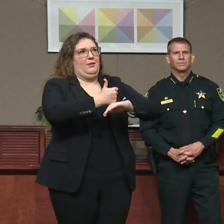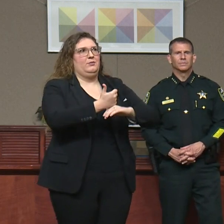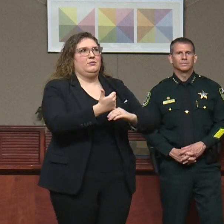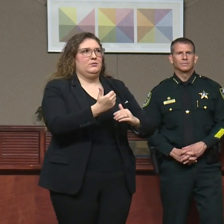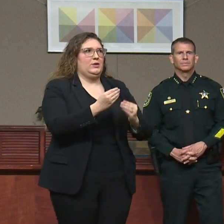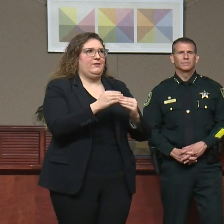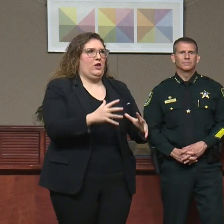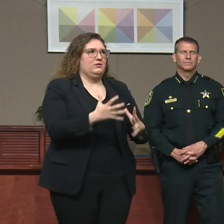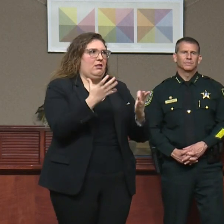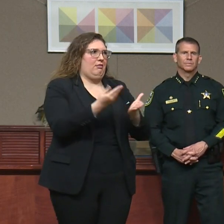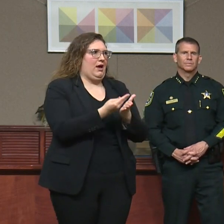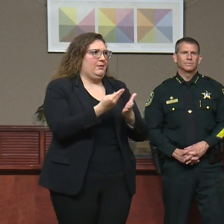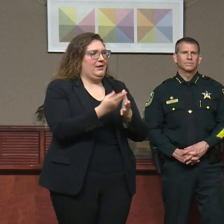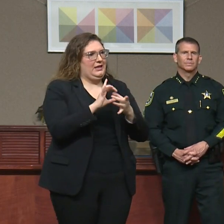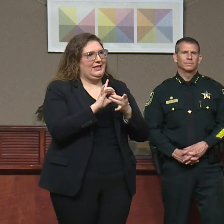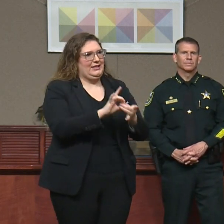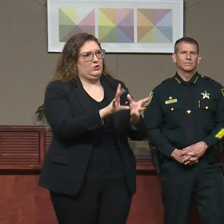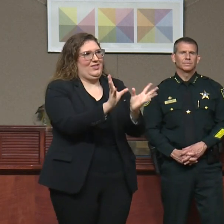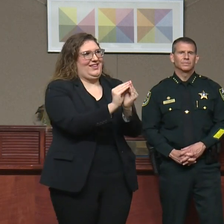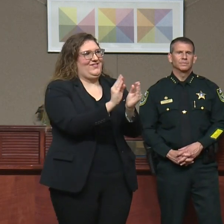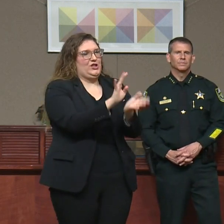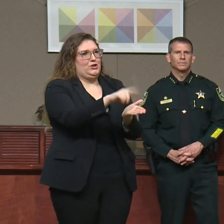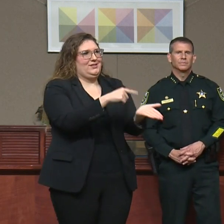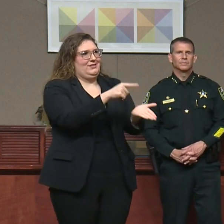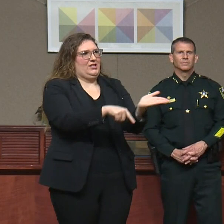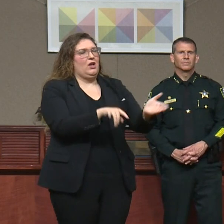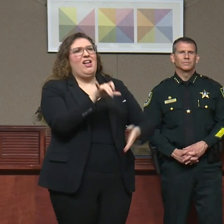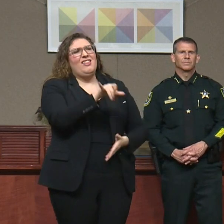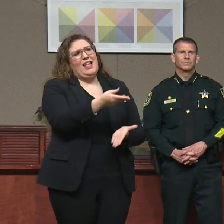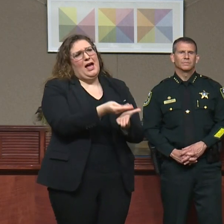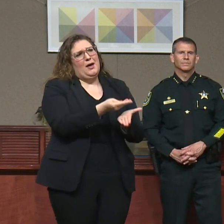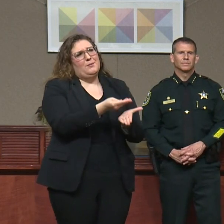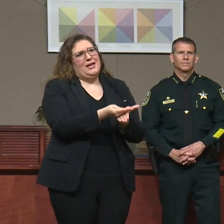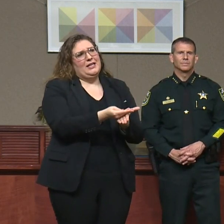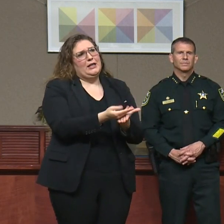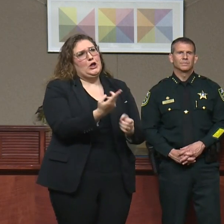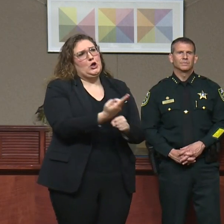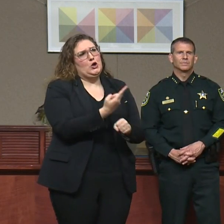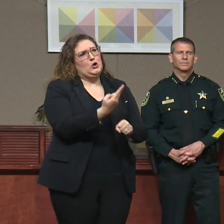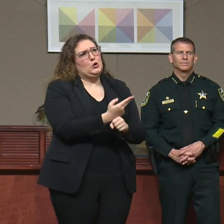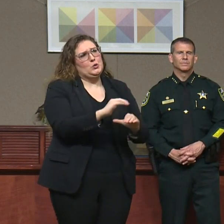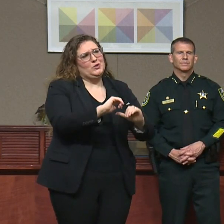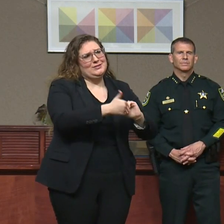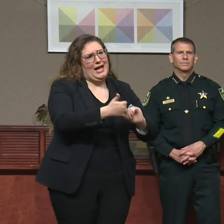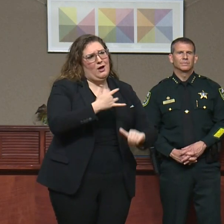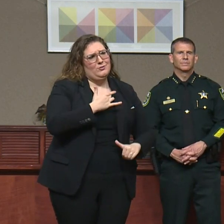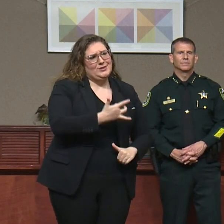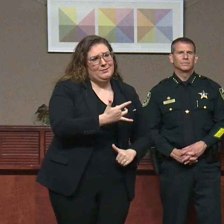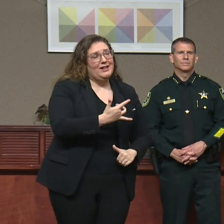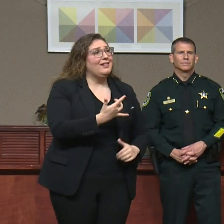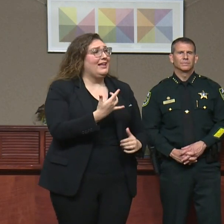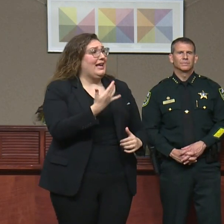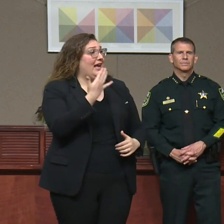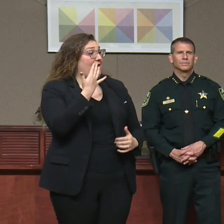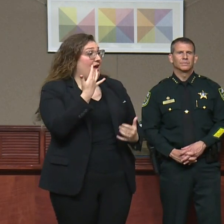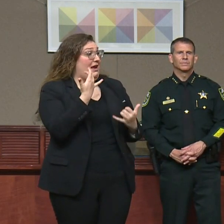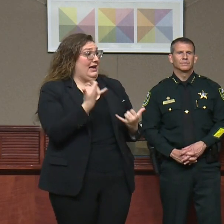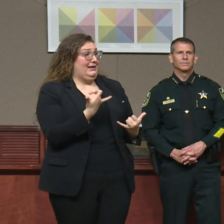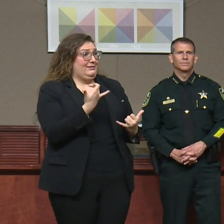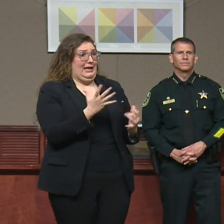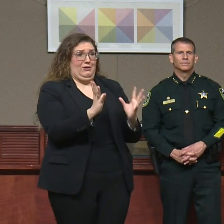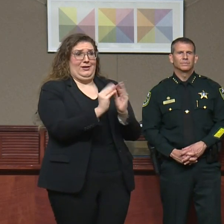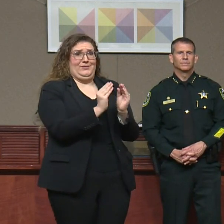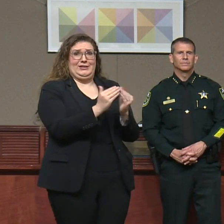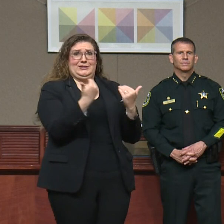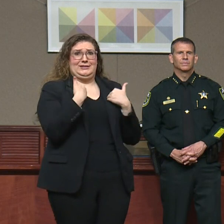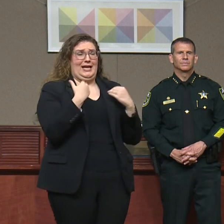canceled. Where does that money typically go? How is it distributed? And now, because of that loss, what could